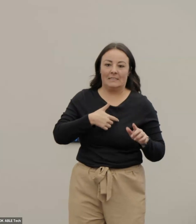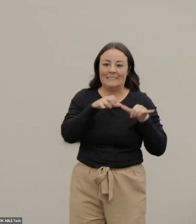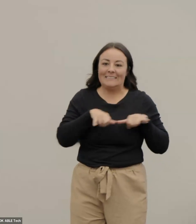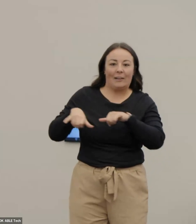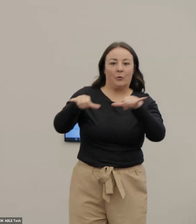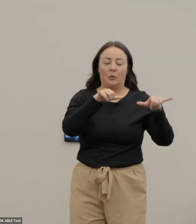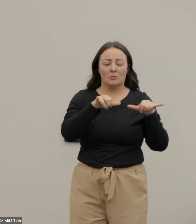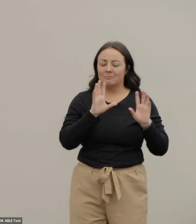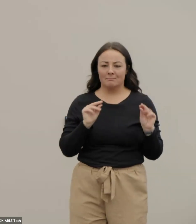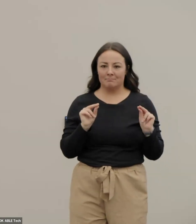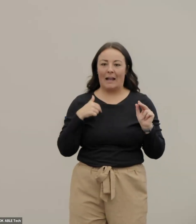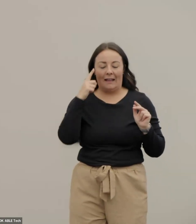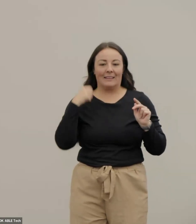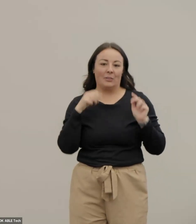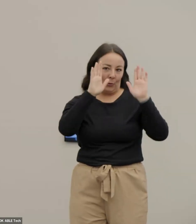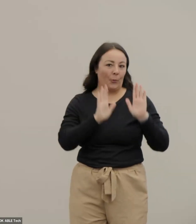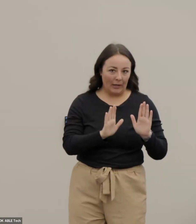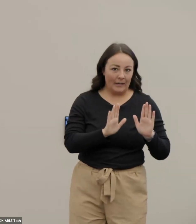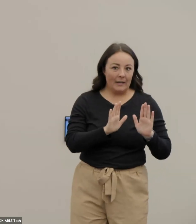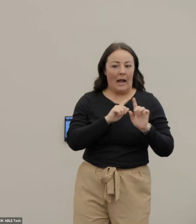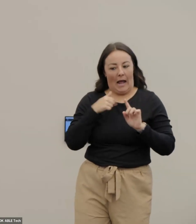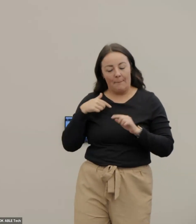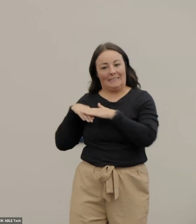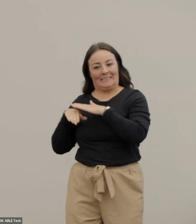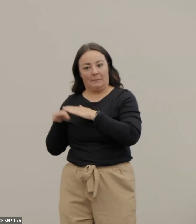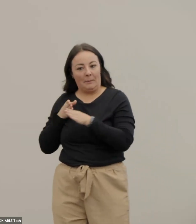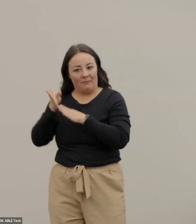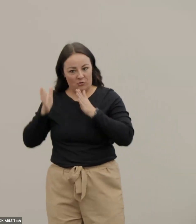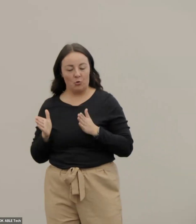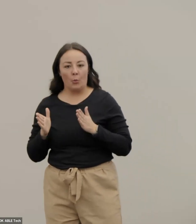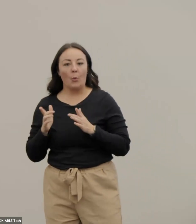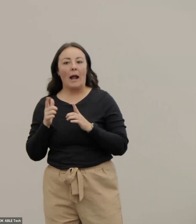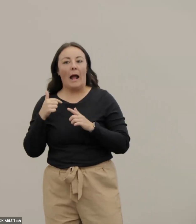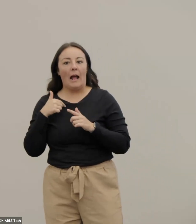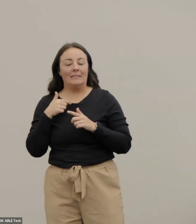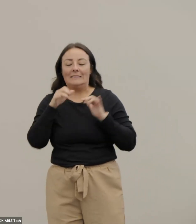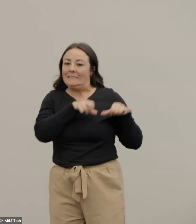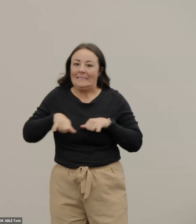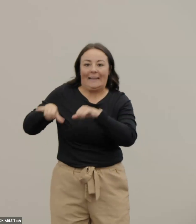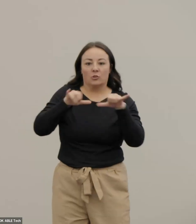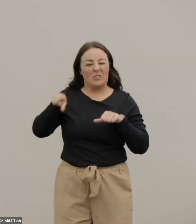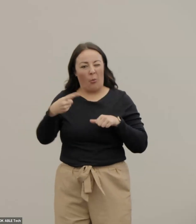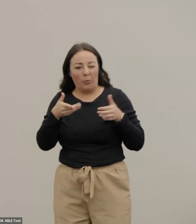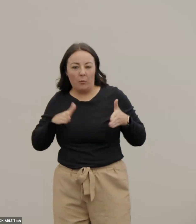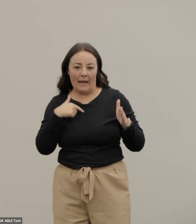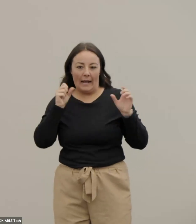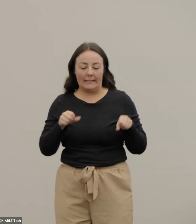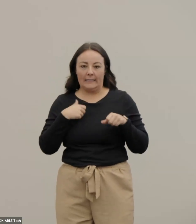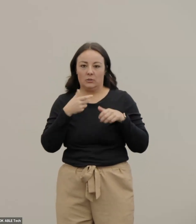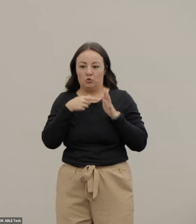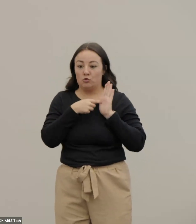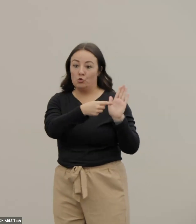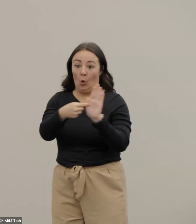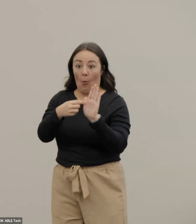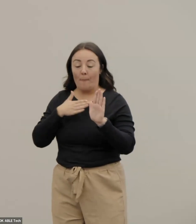And as an accessibility professional, the standard is the only way that I can show my client that I've made a